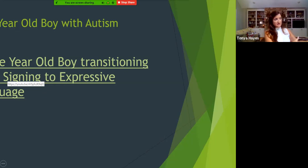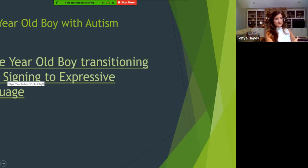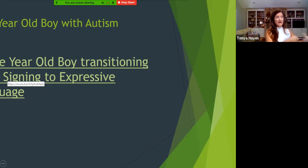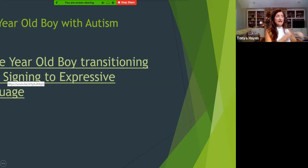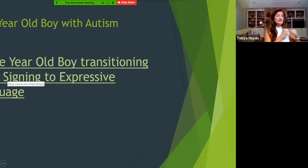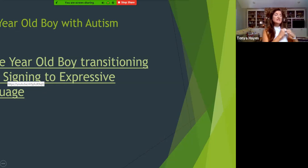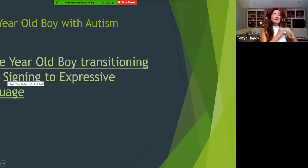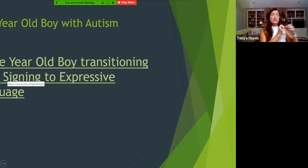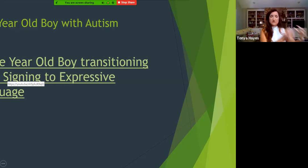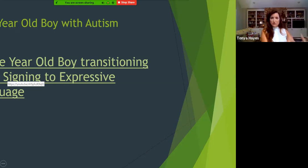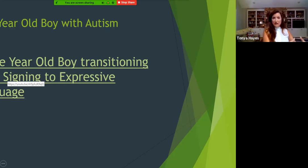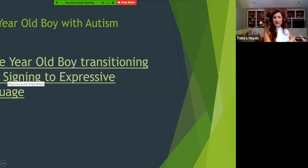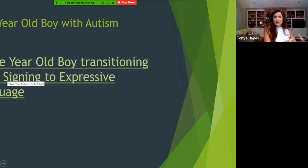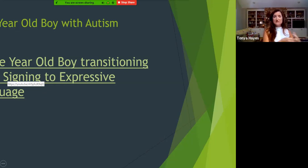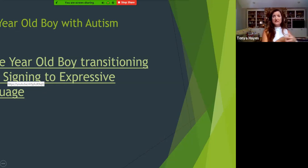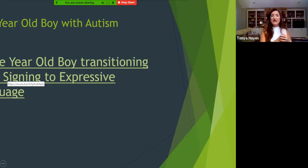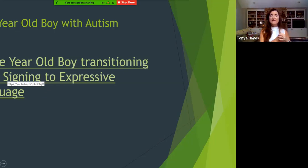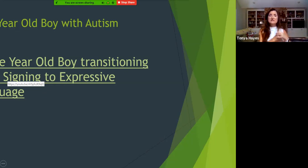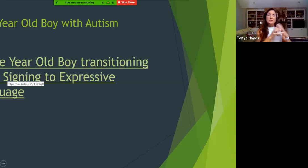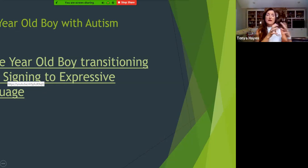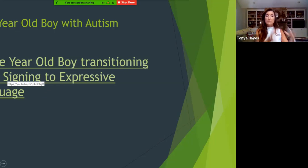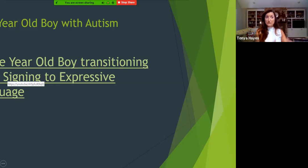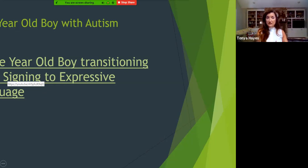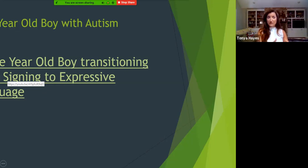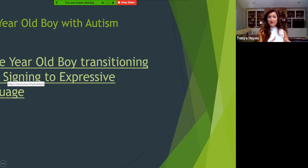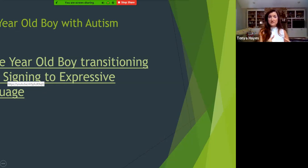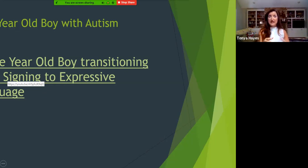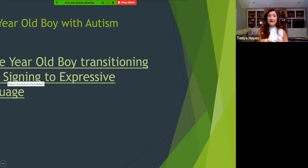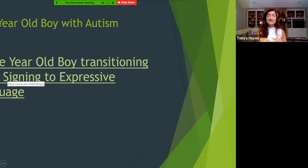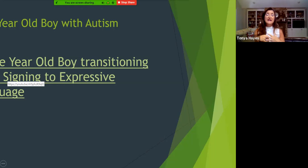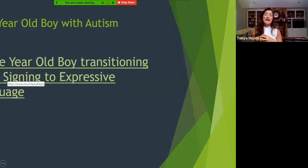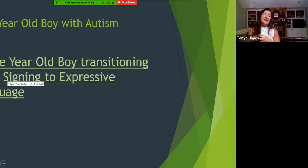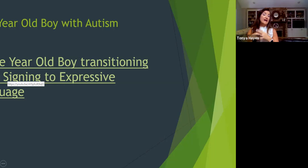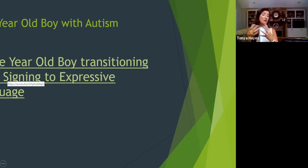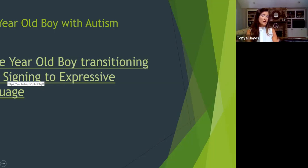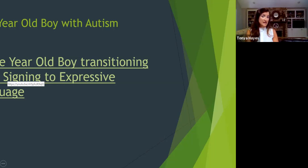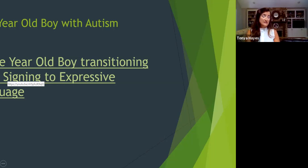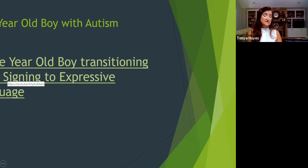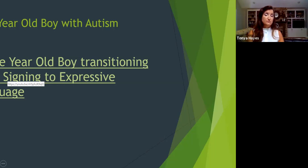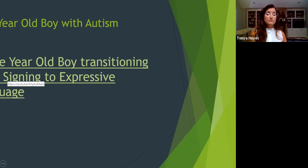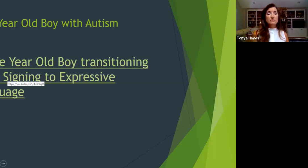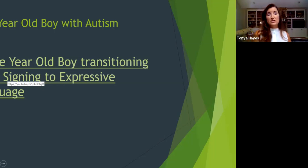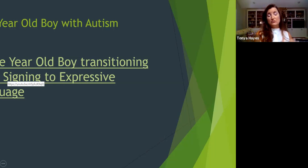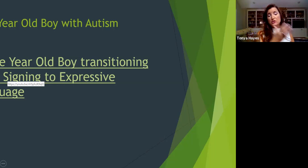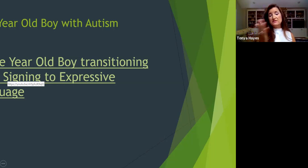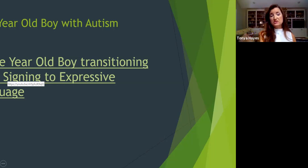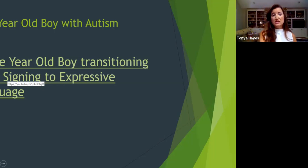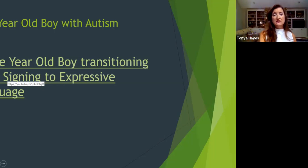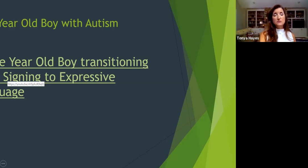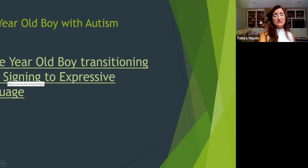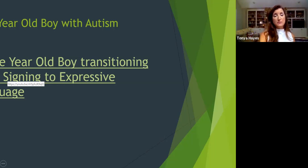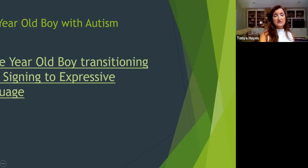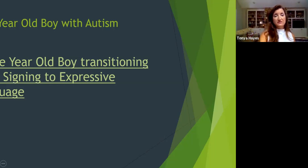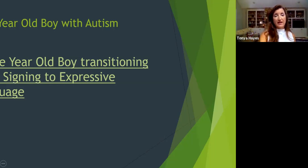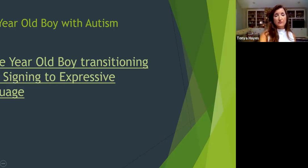he got his signs, he was communicating with his signs, we kept building on those signs, and now he's, you know,